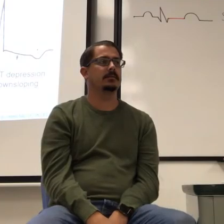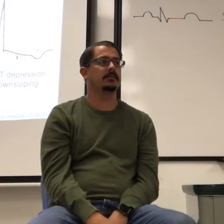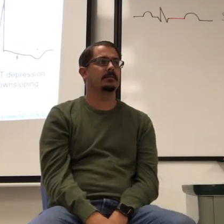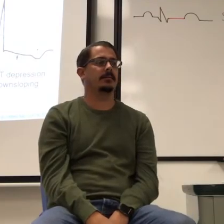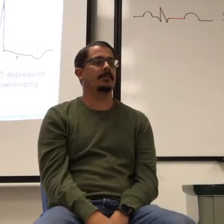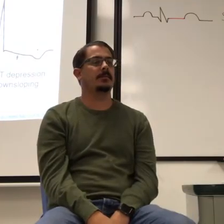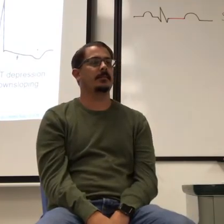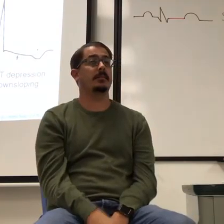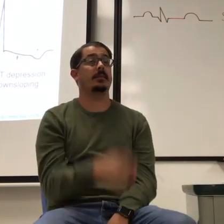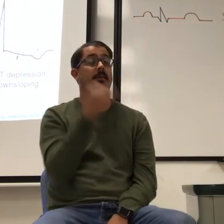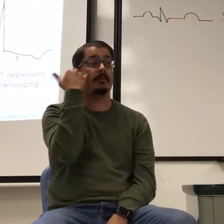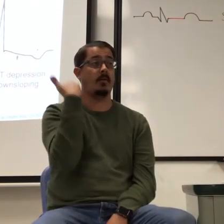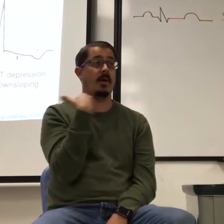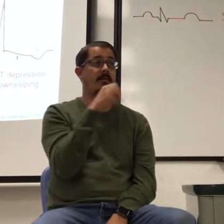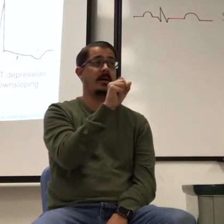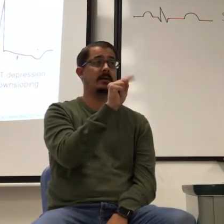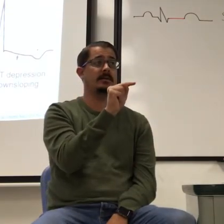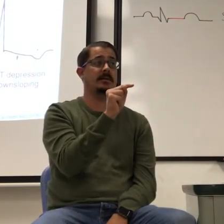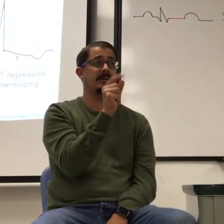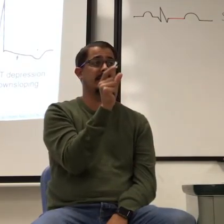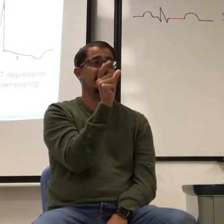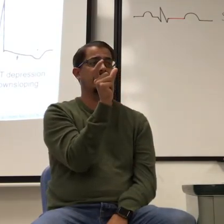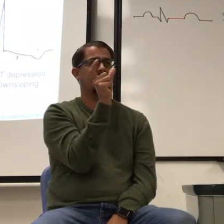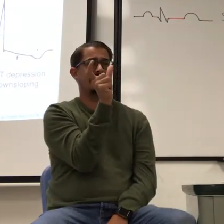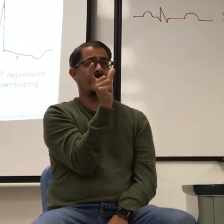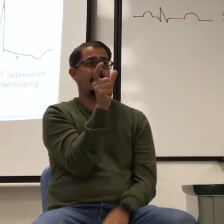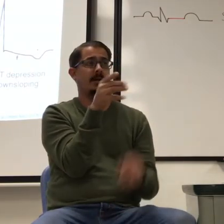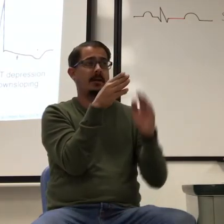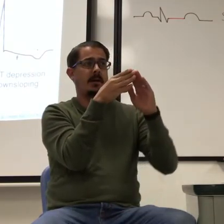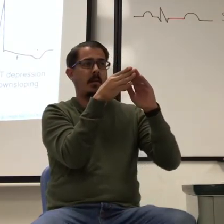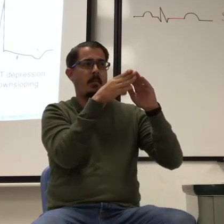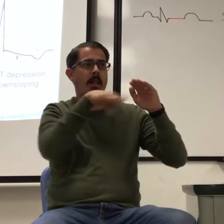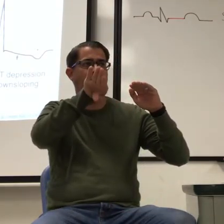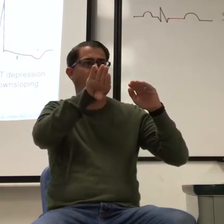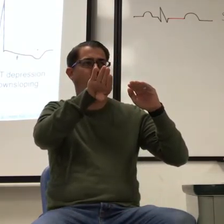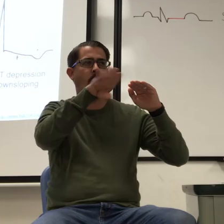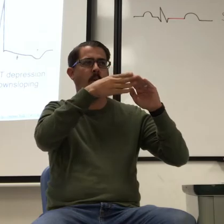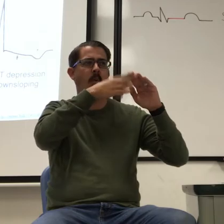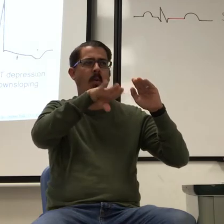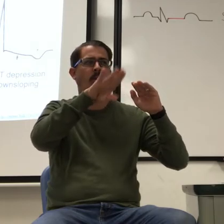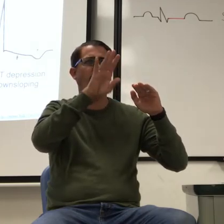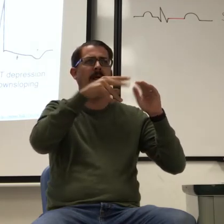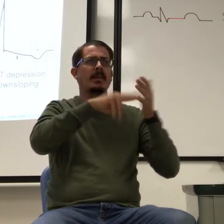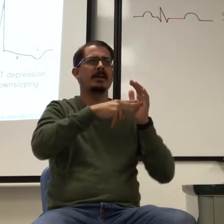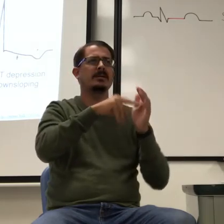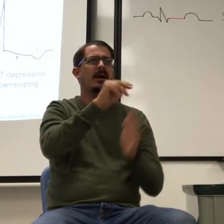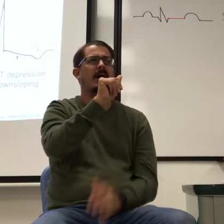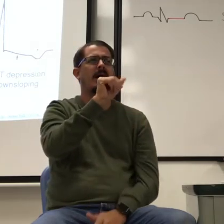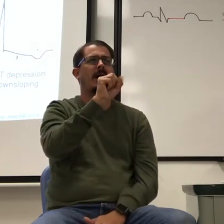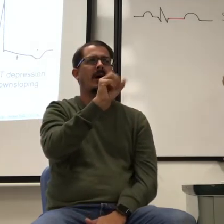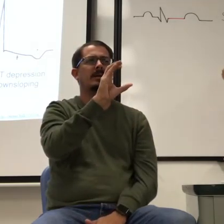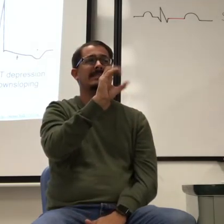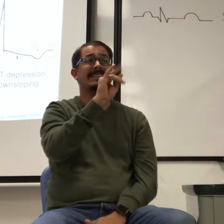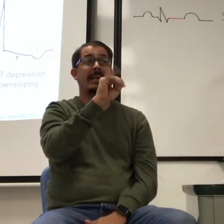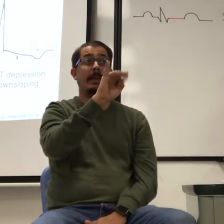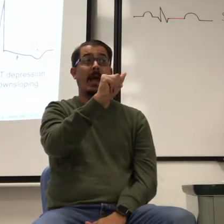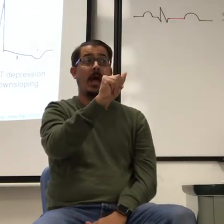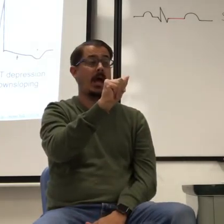If you have ST segment depression, in other words, below the line, that could mean there's some ischemia going on.